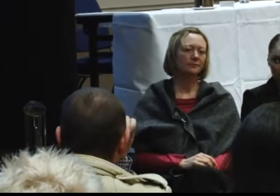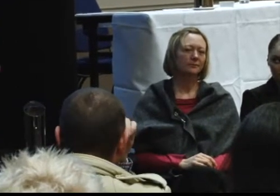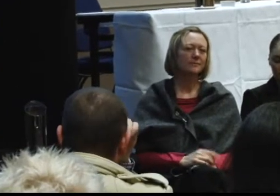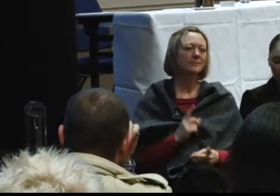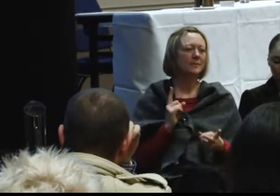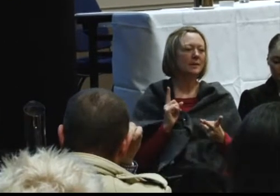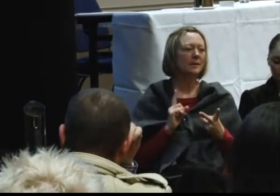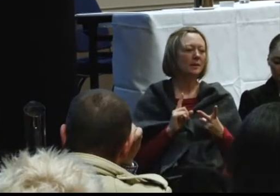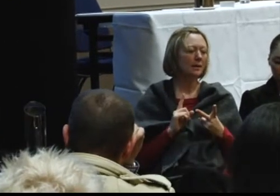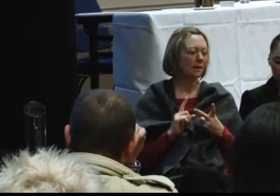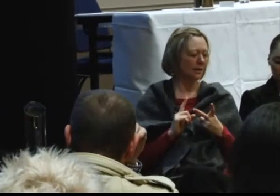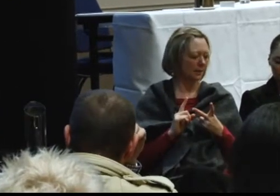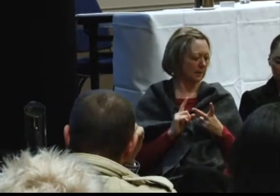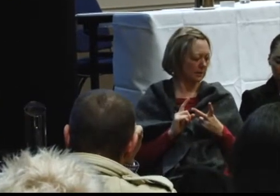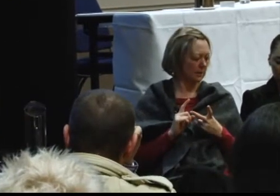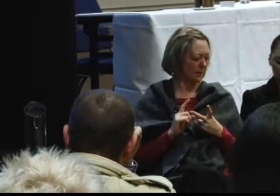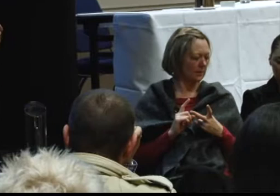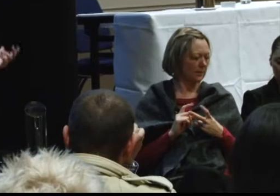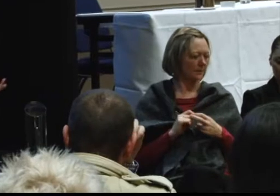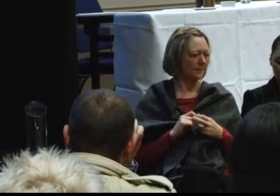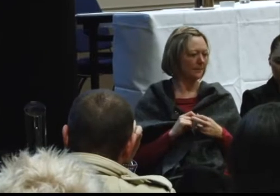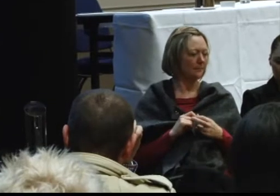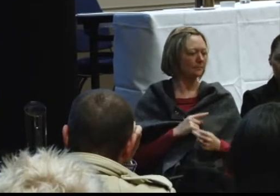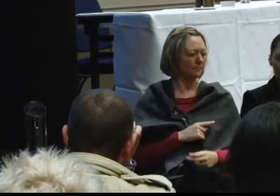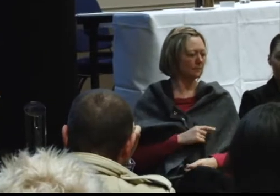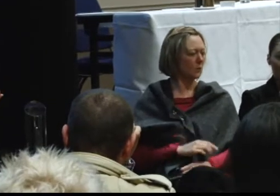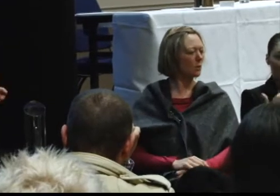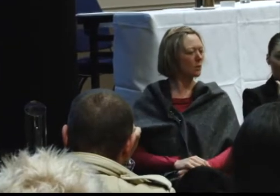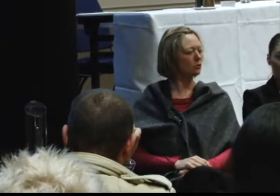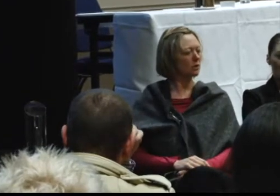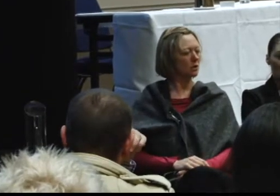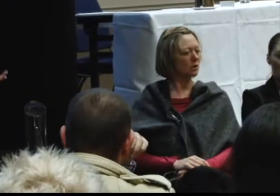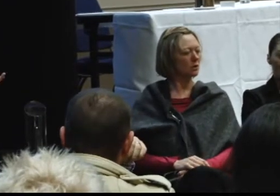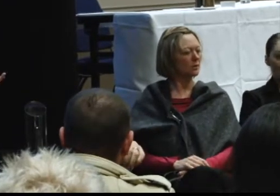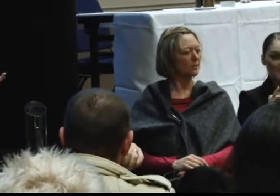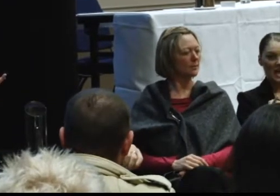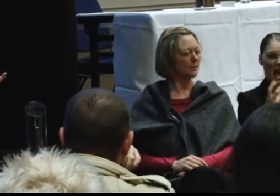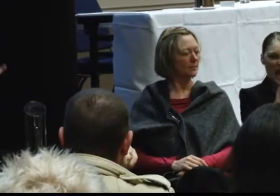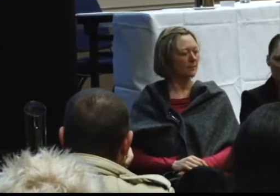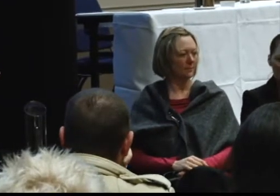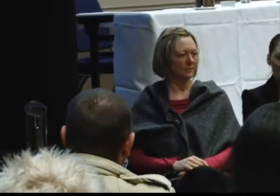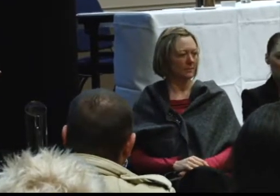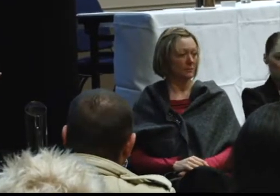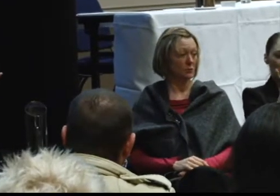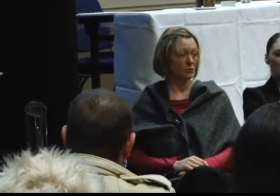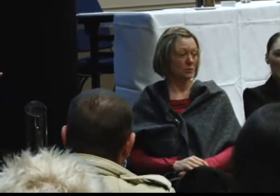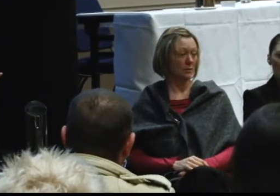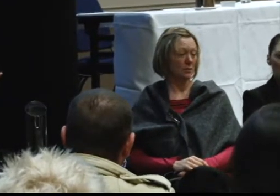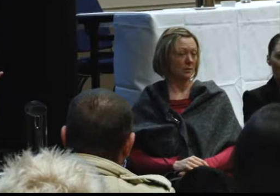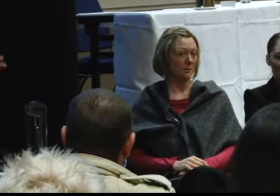we agreed, I suppose, that there was good, bad, and ugly. And if you chose to do ugly, there was a